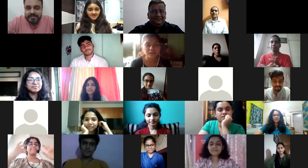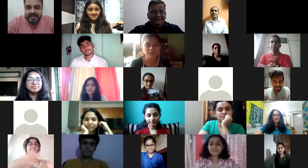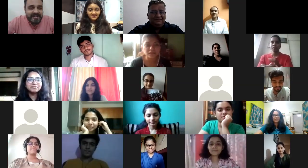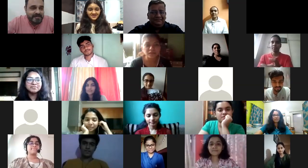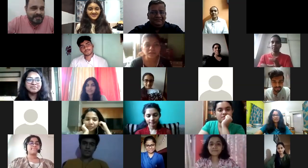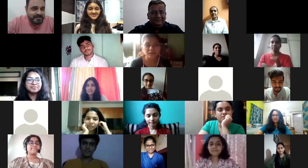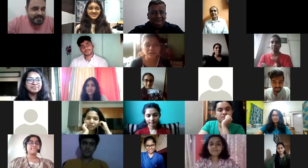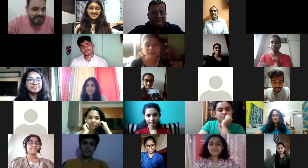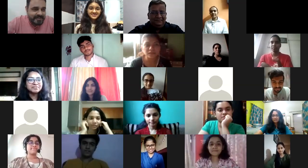difficult name. Let me just check.